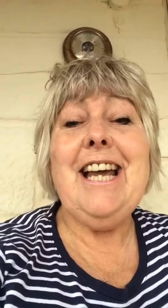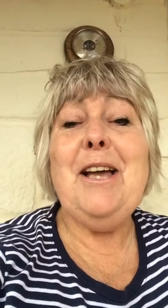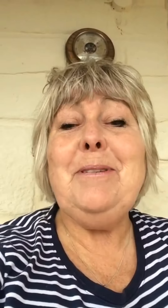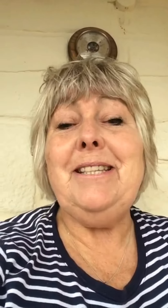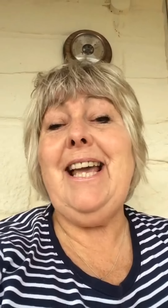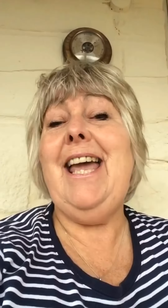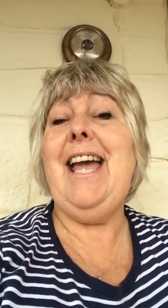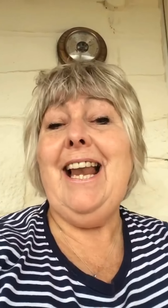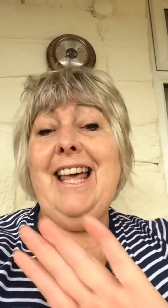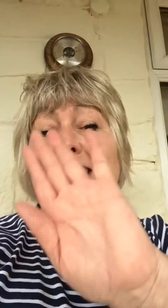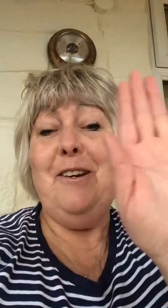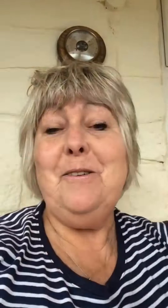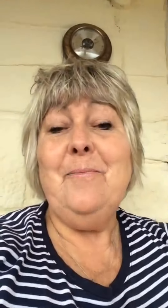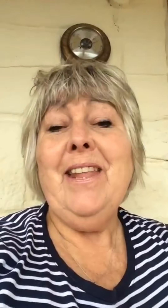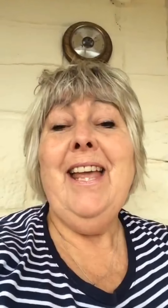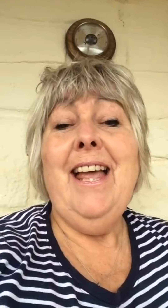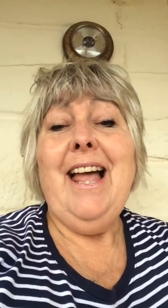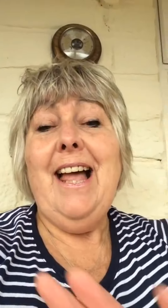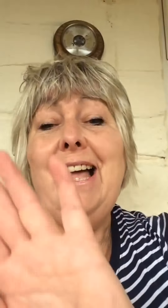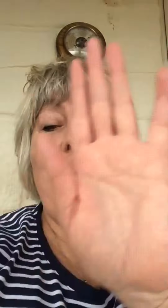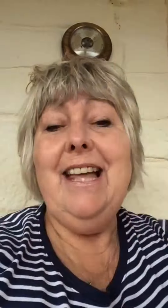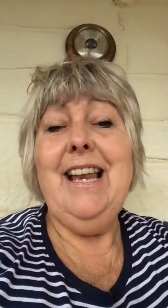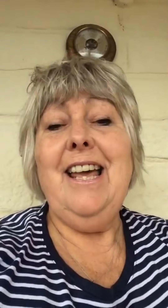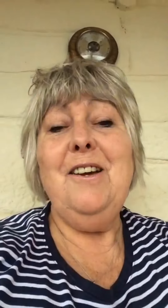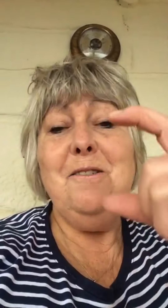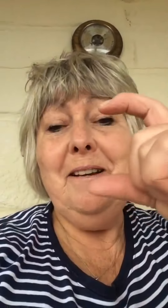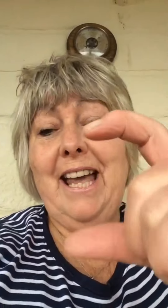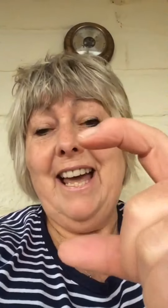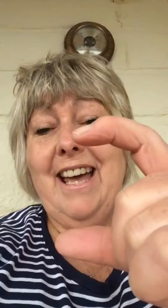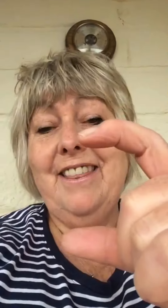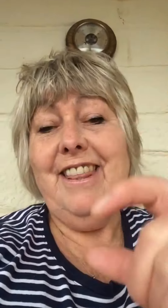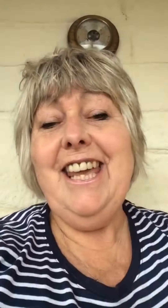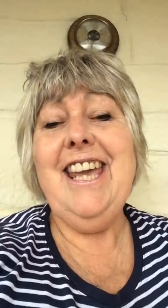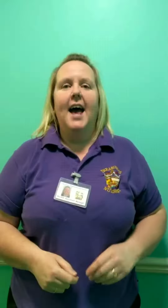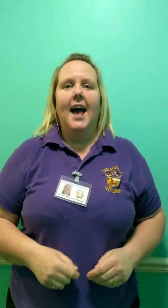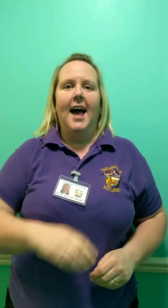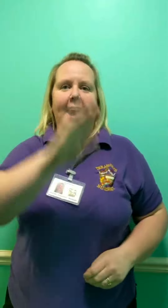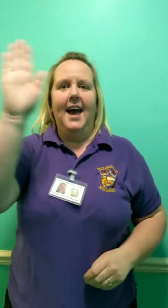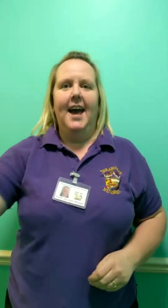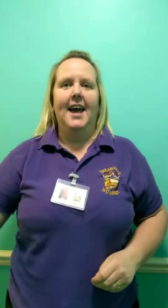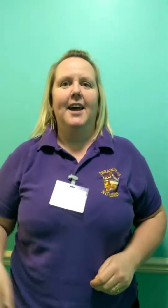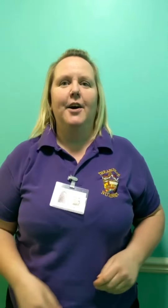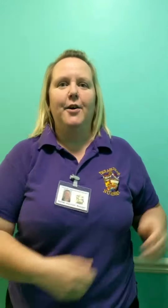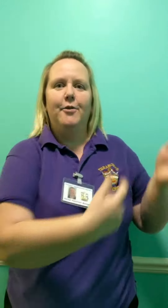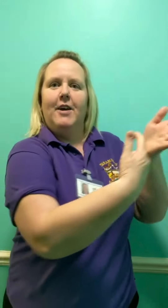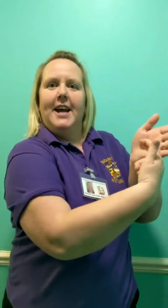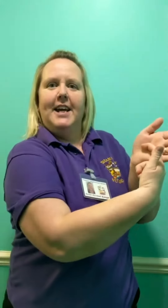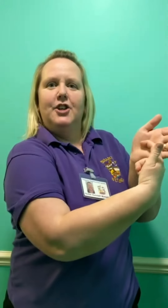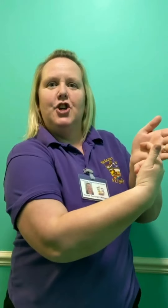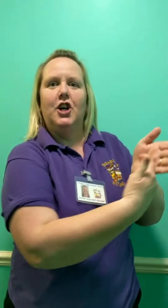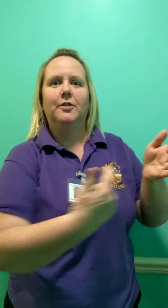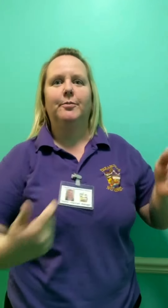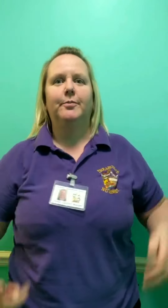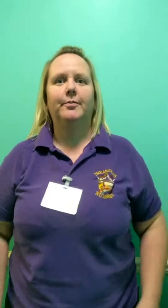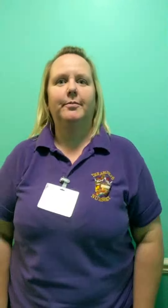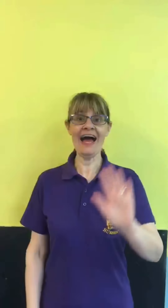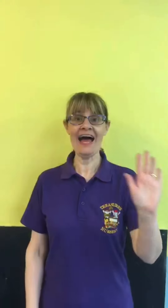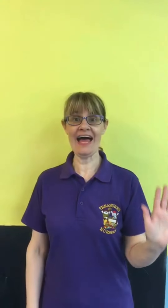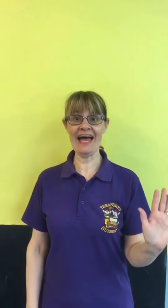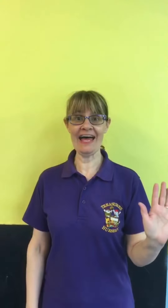time to say hello. Hello, Kathy. Hello, Rachel.